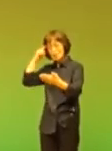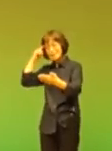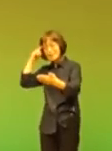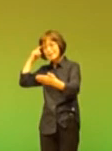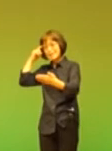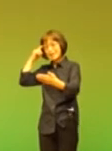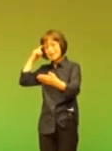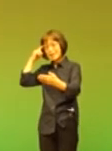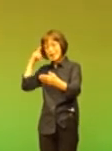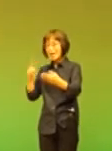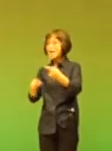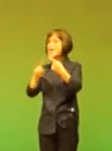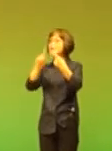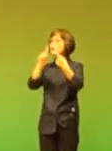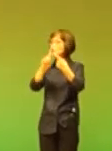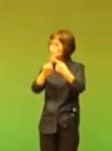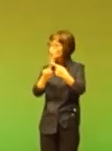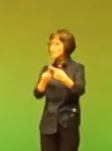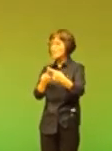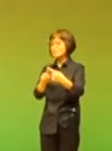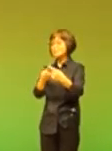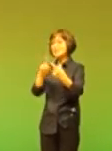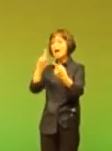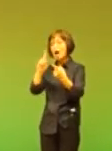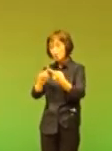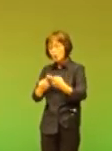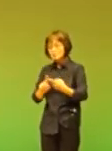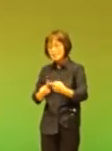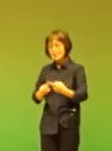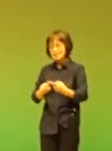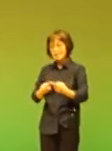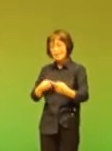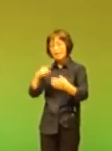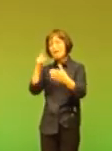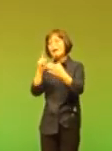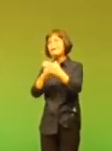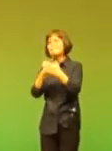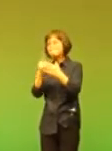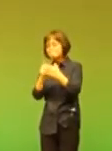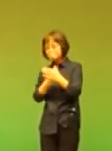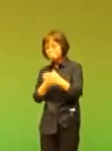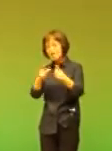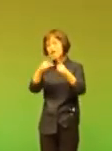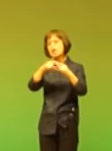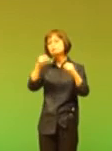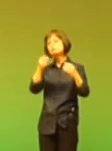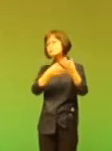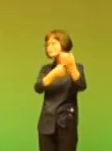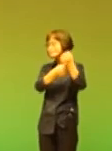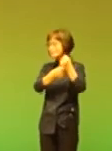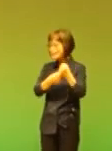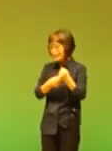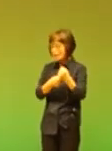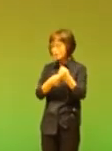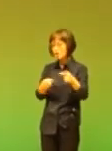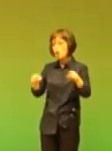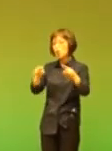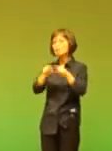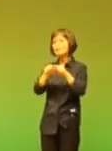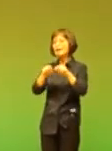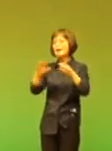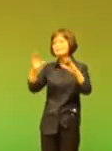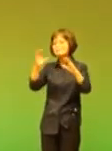hubris and perish together, stuck in our apathy, our ignorance, and our